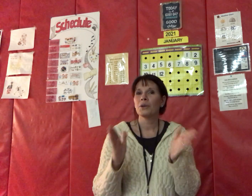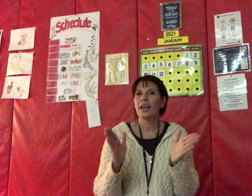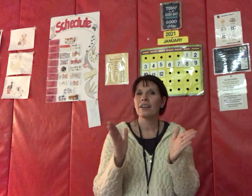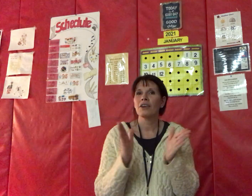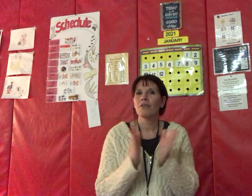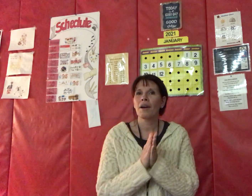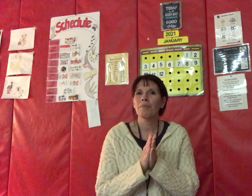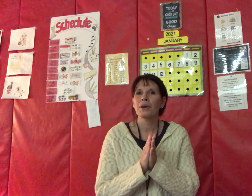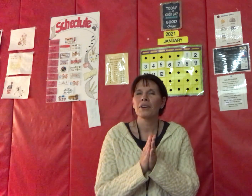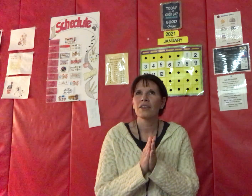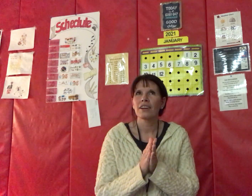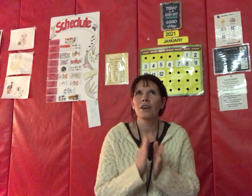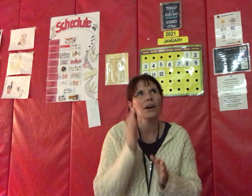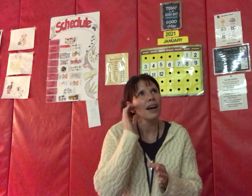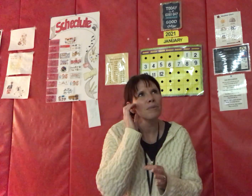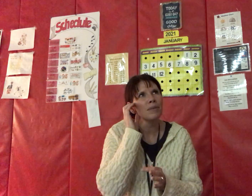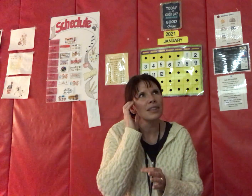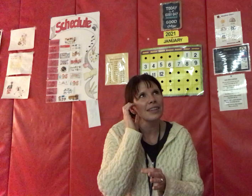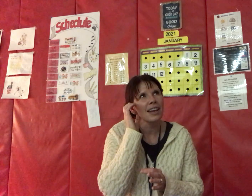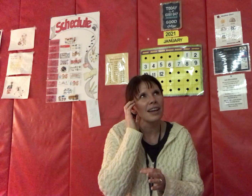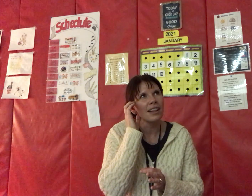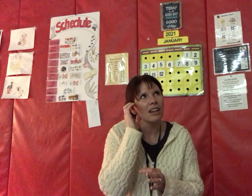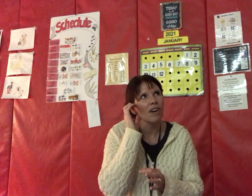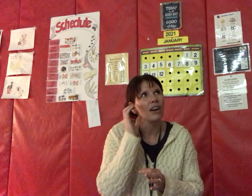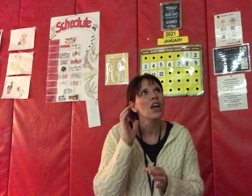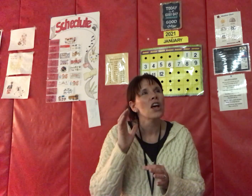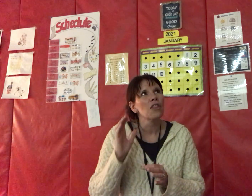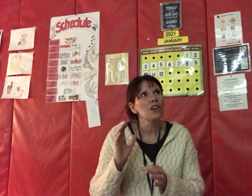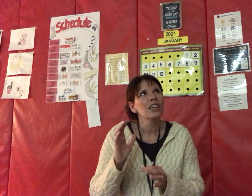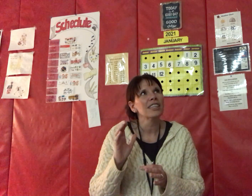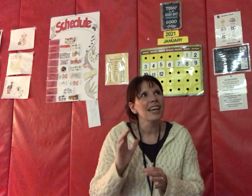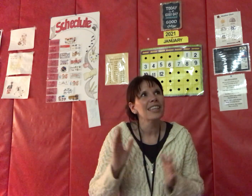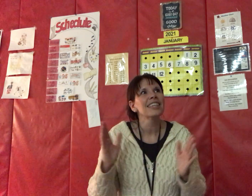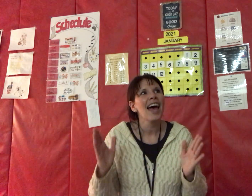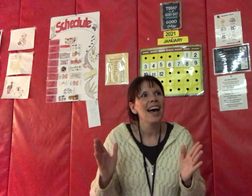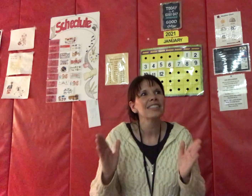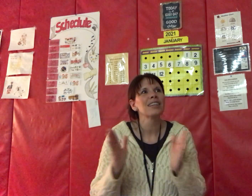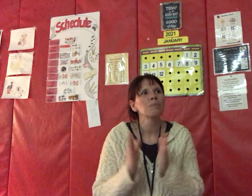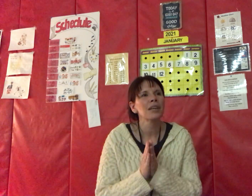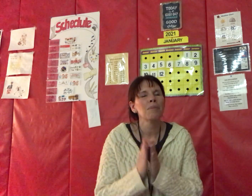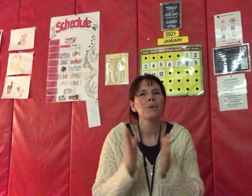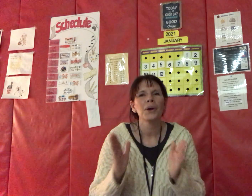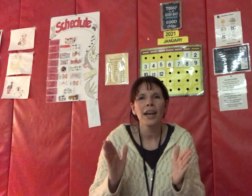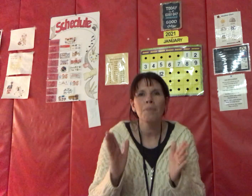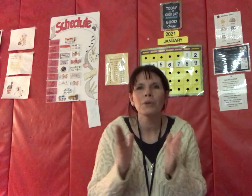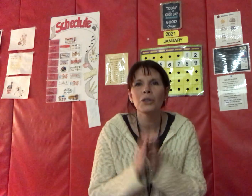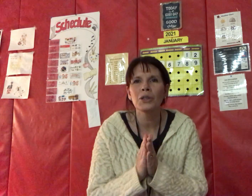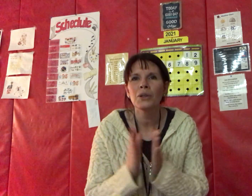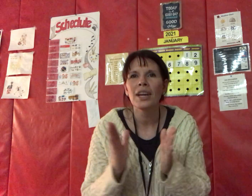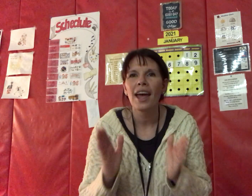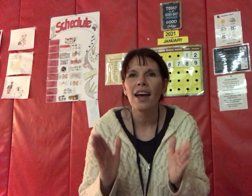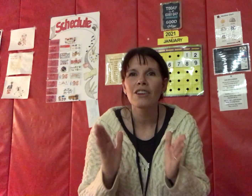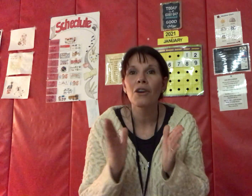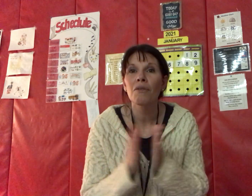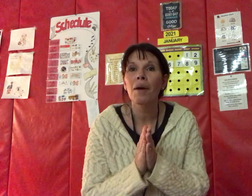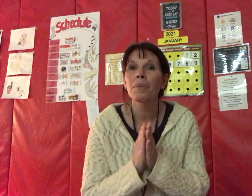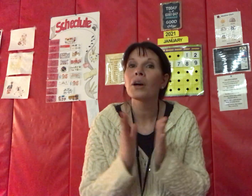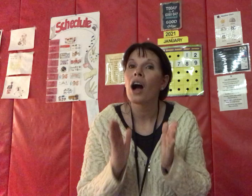and November. Oh, I'm saying it a little wrong. 30 days has September, April, June, and November. All